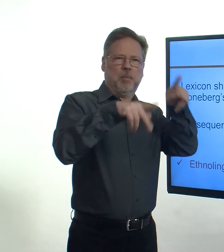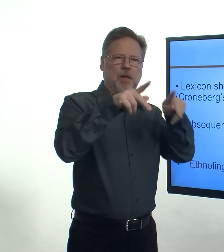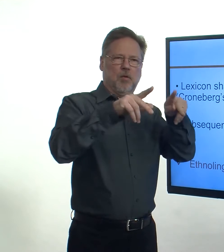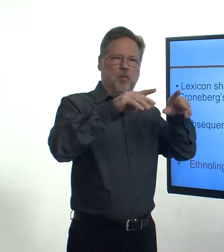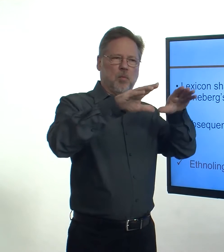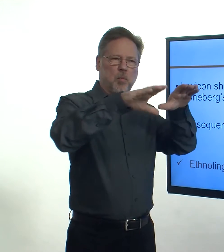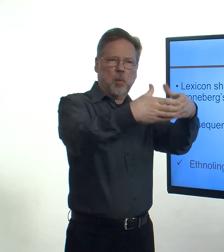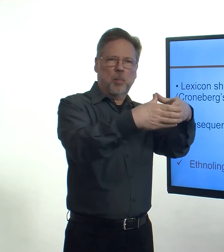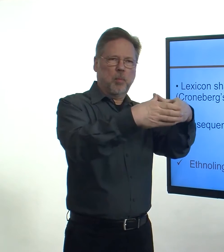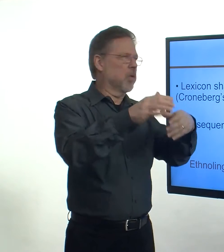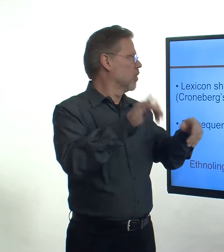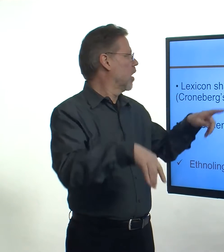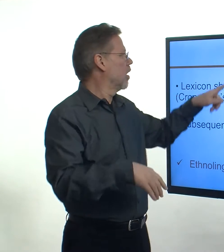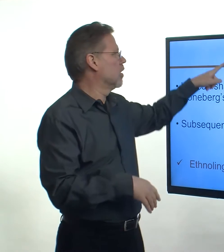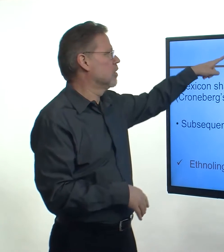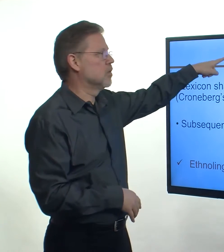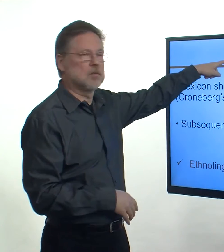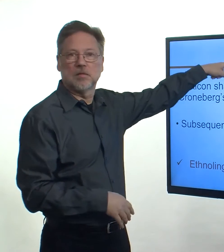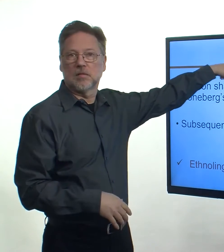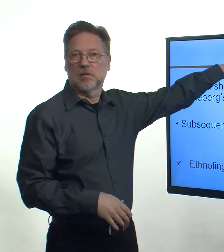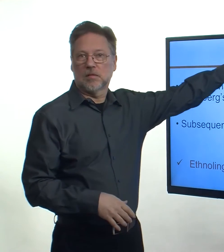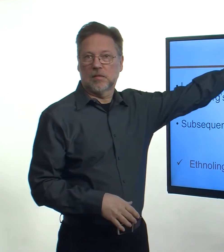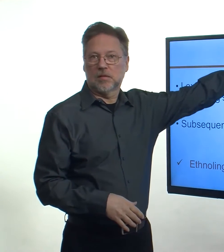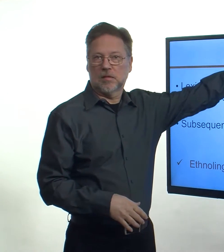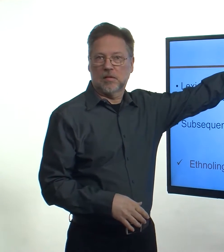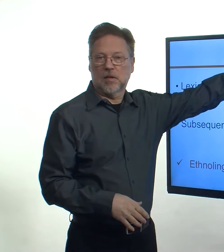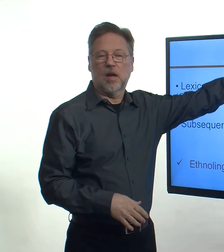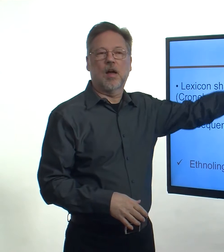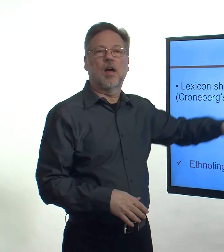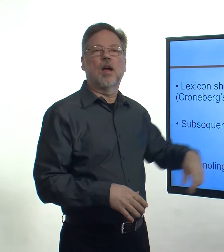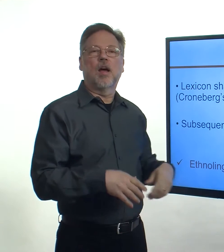groups, which is called sociolinguistic variation.